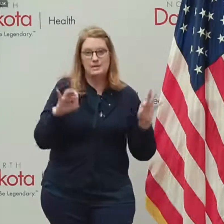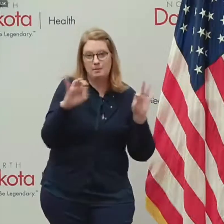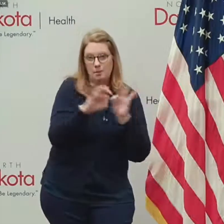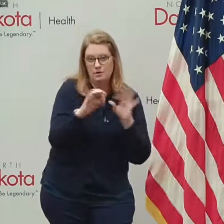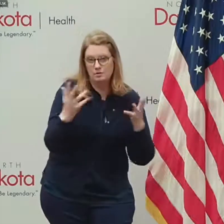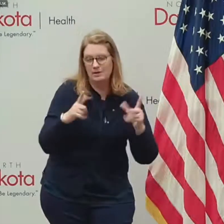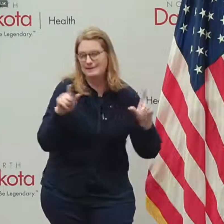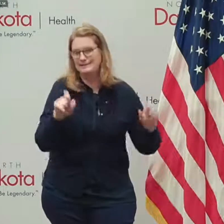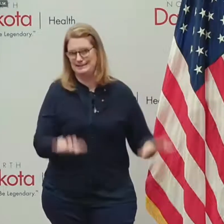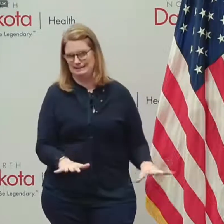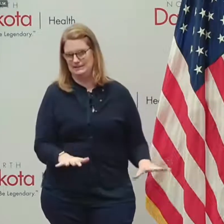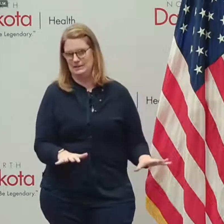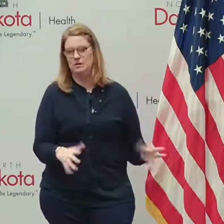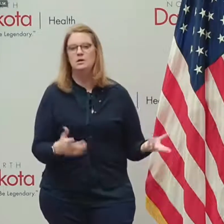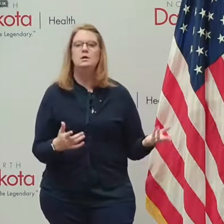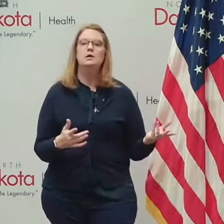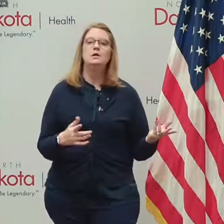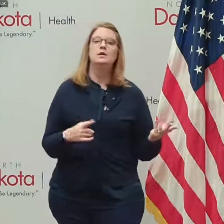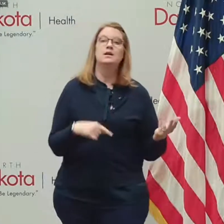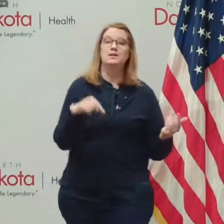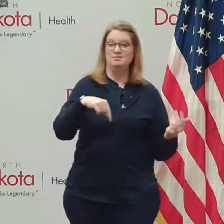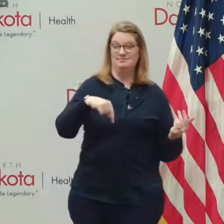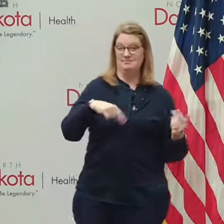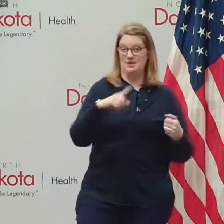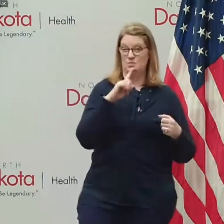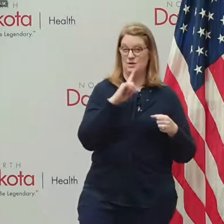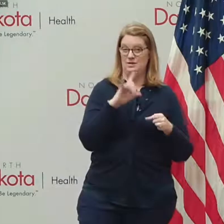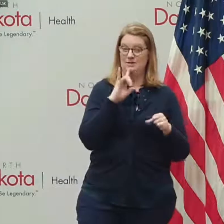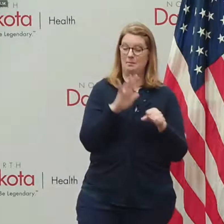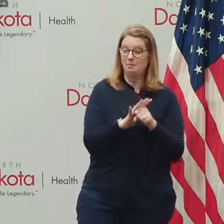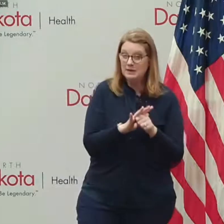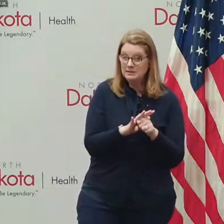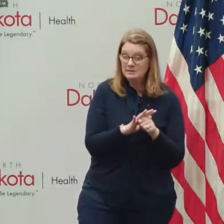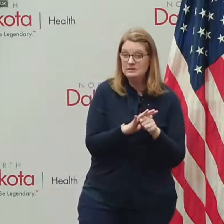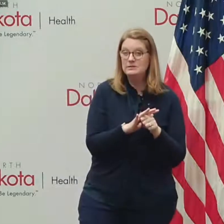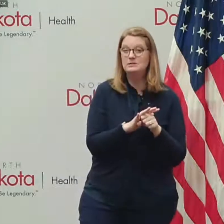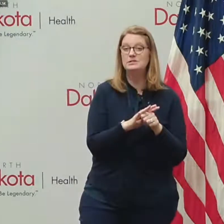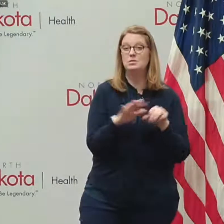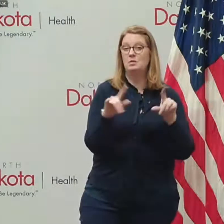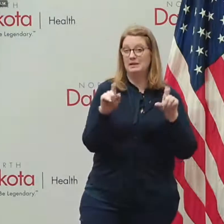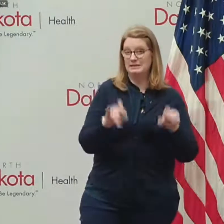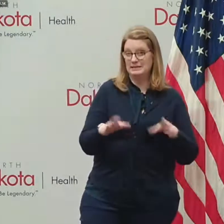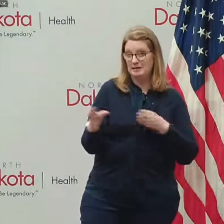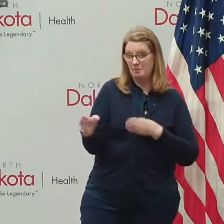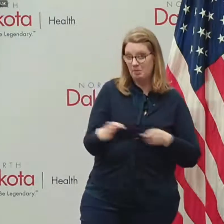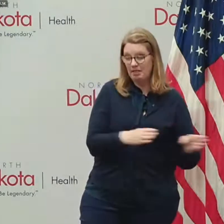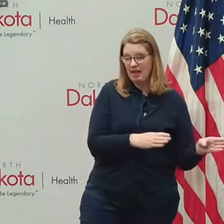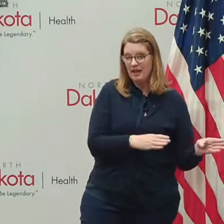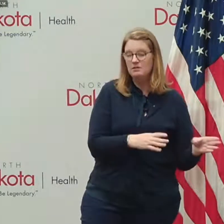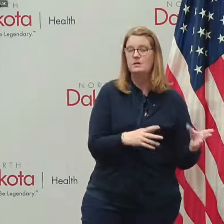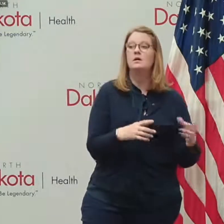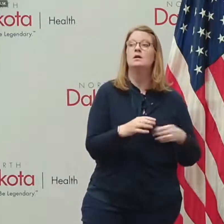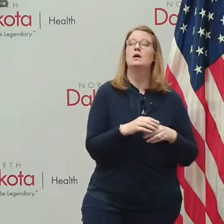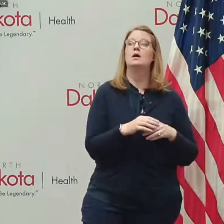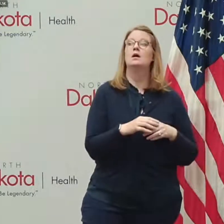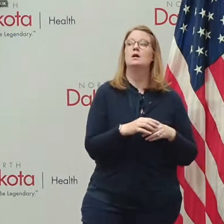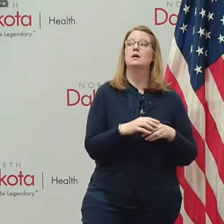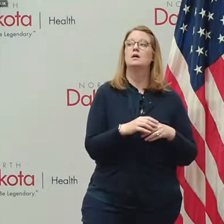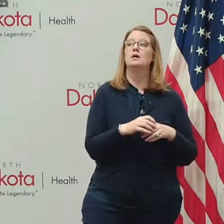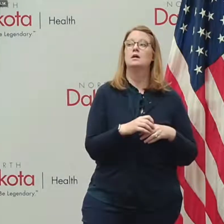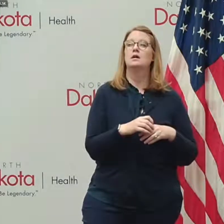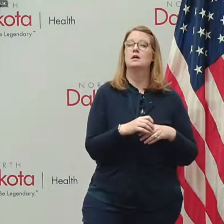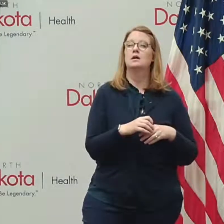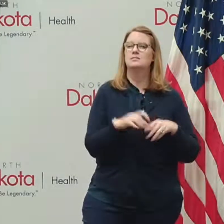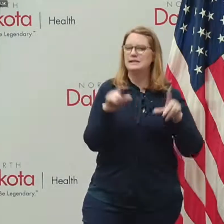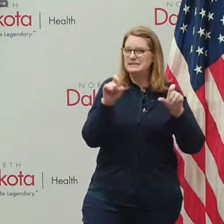we remain committed to our testing strategy, which is testing at the highest